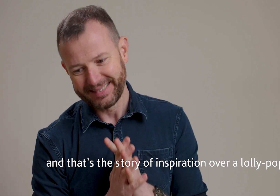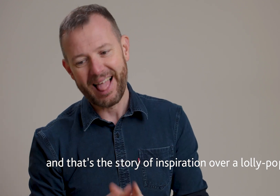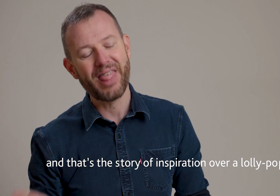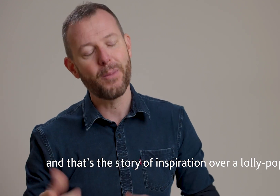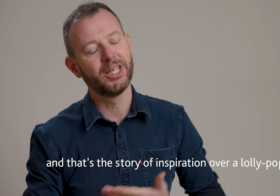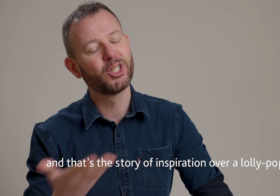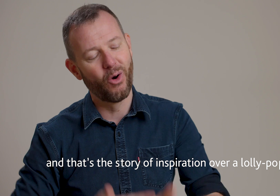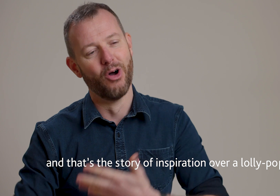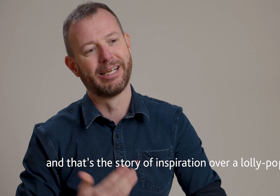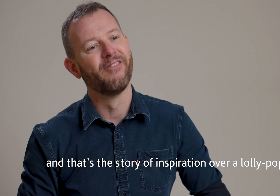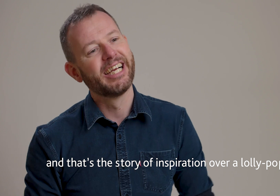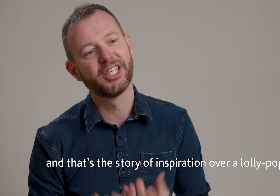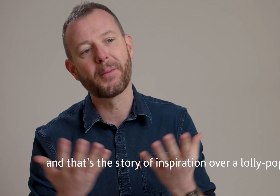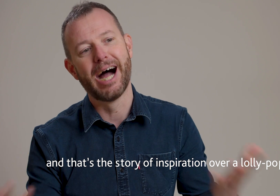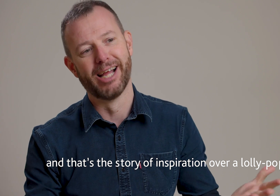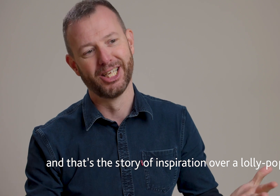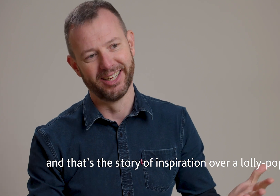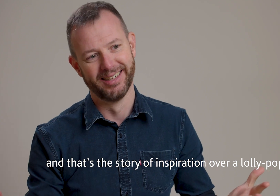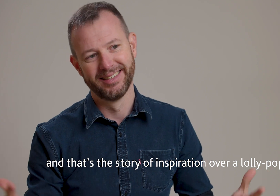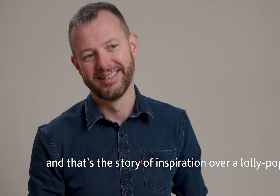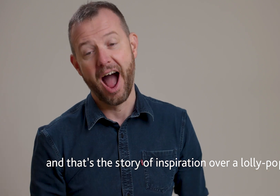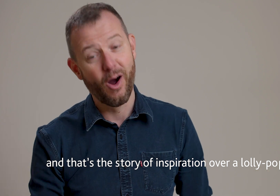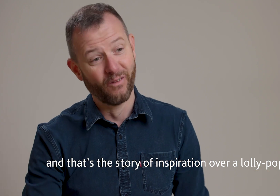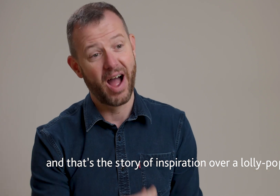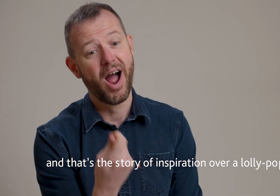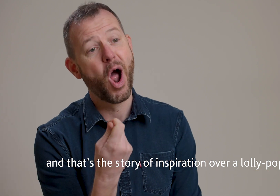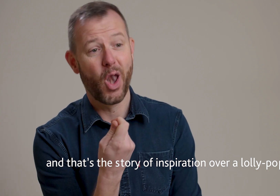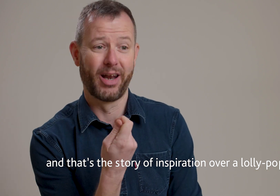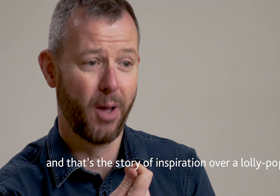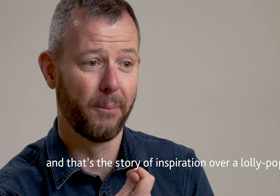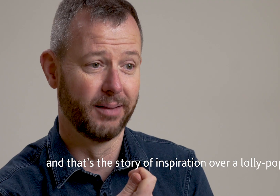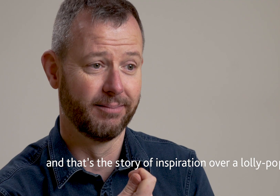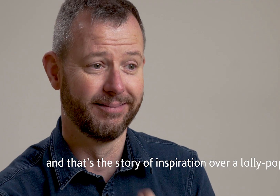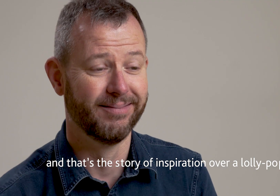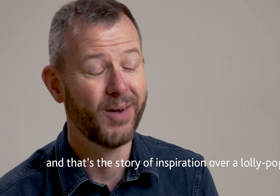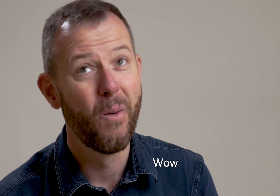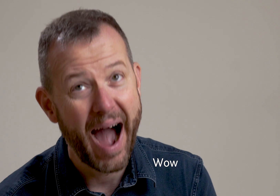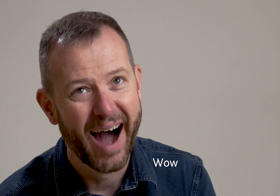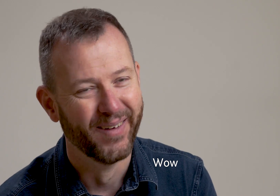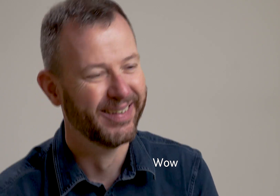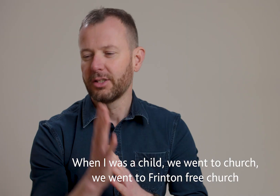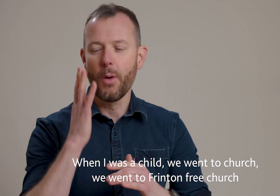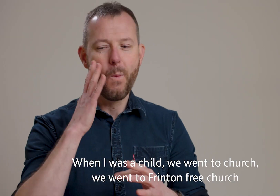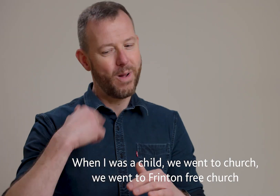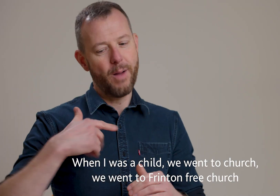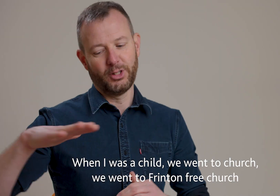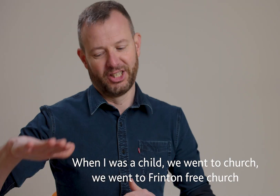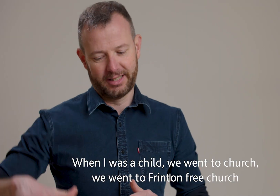and that was the story of started. Over and let it come. Wow, so probably is